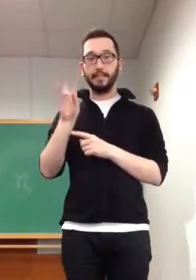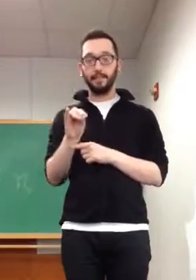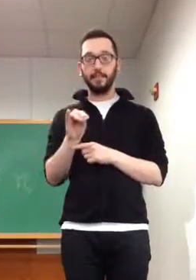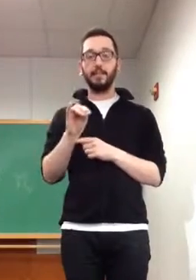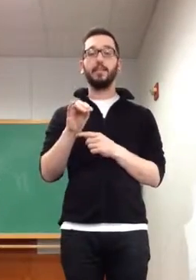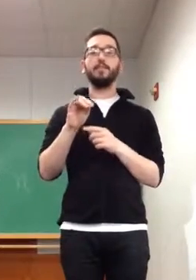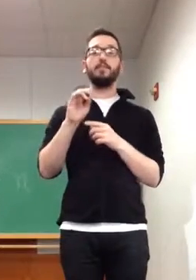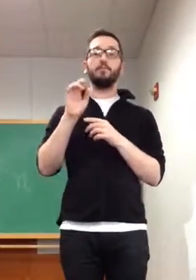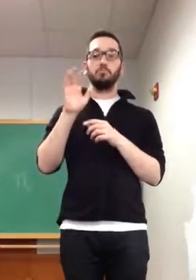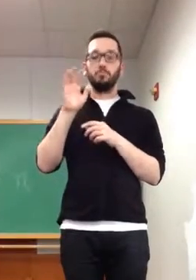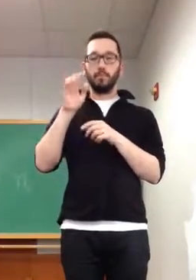movement,